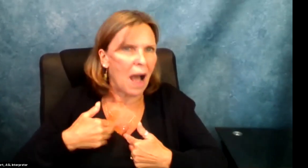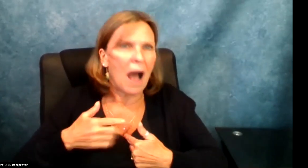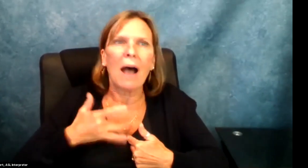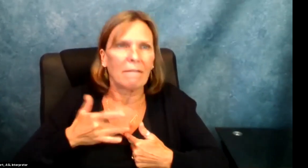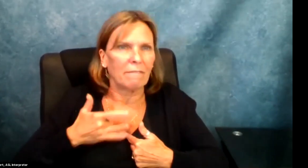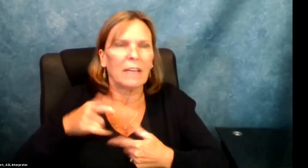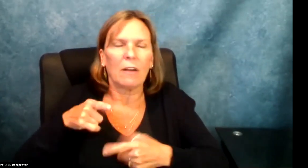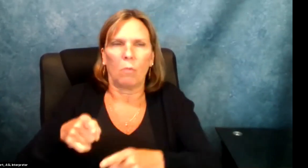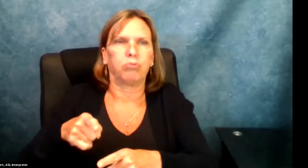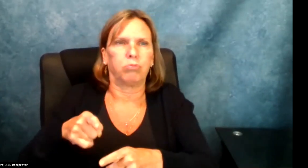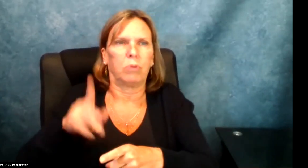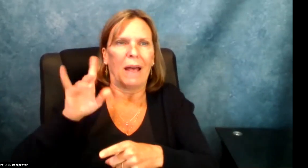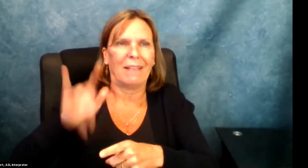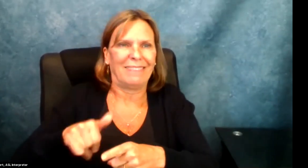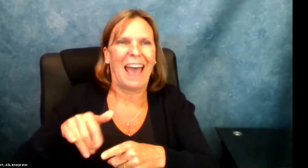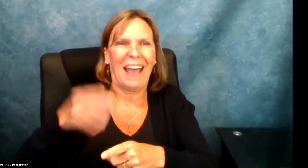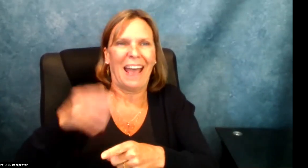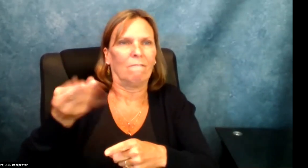that the data